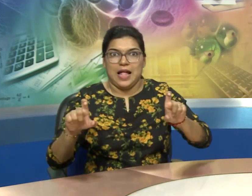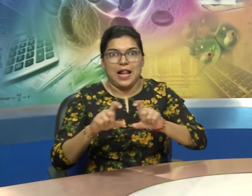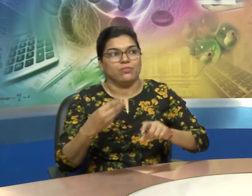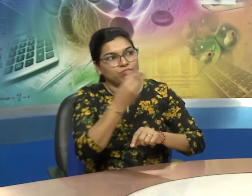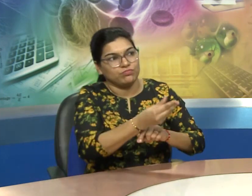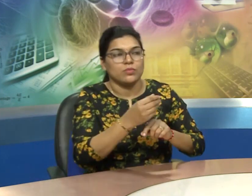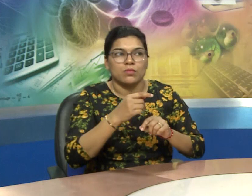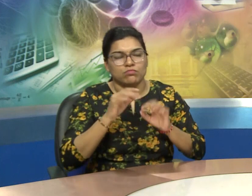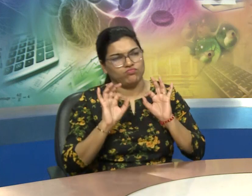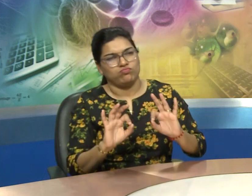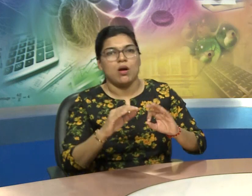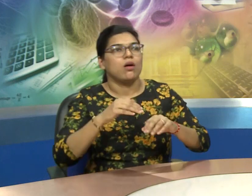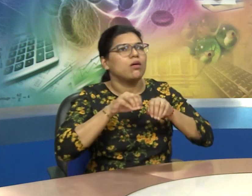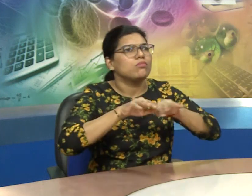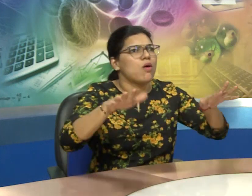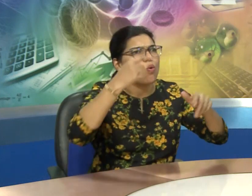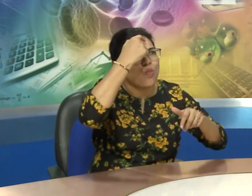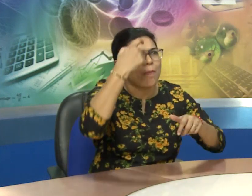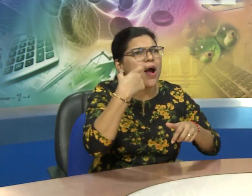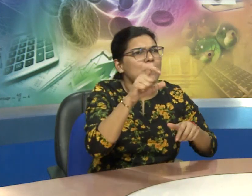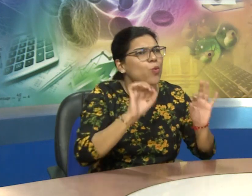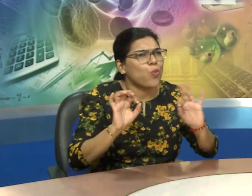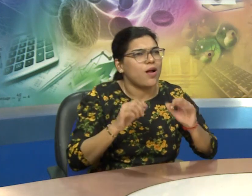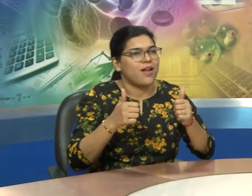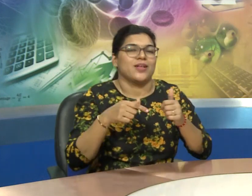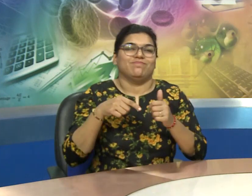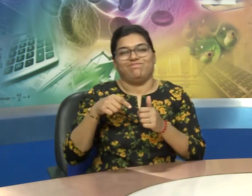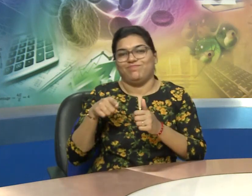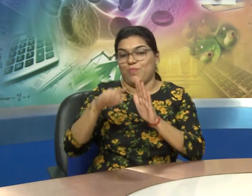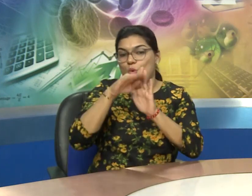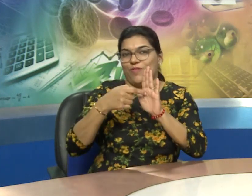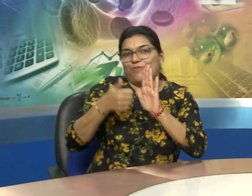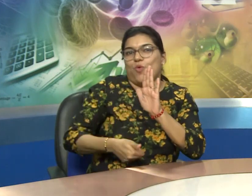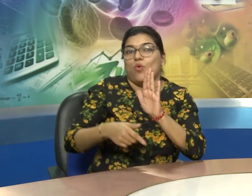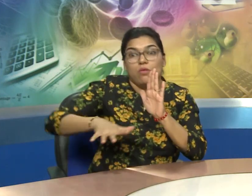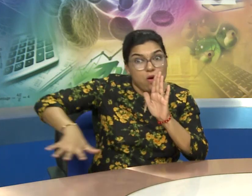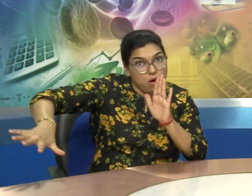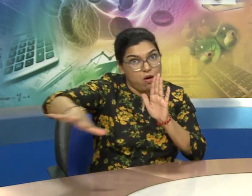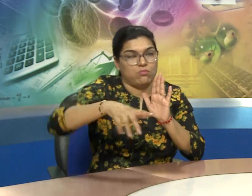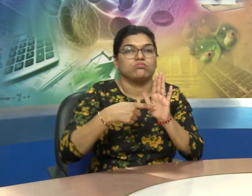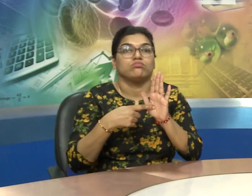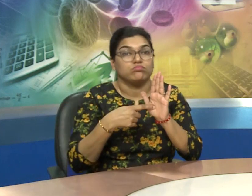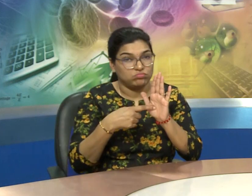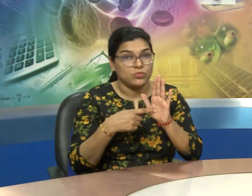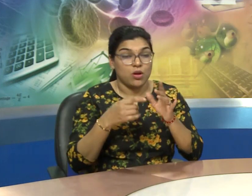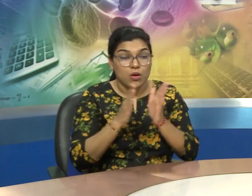mandatory and it has normally the penalty clauses so that it can enable